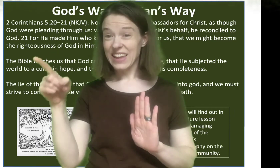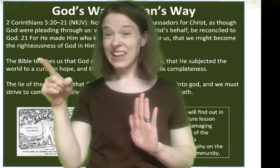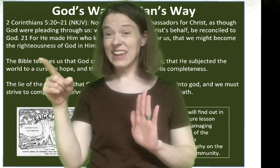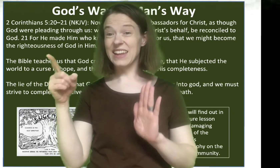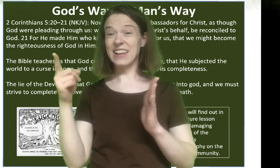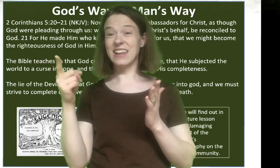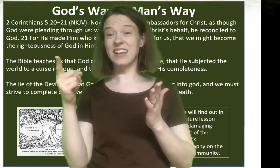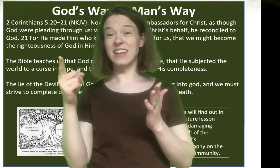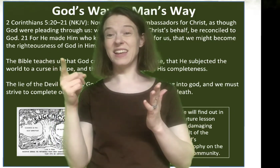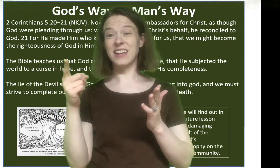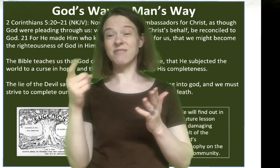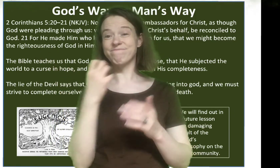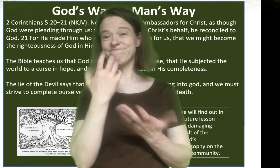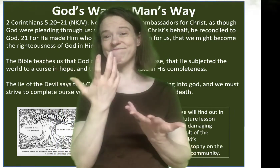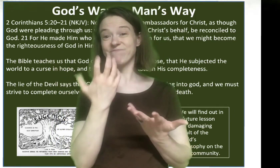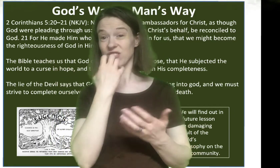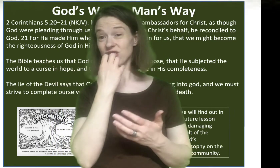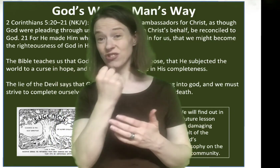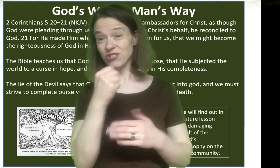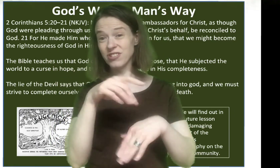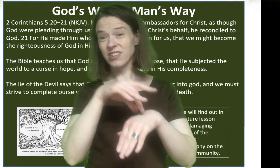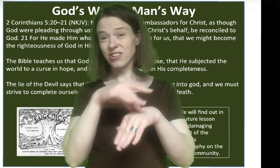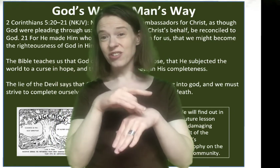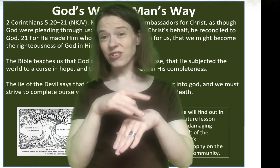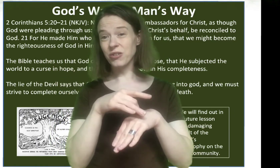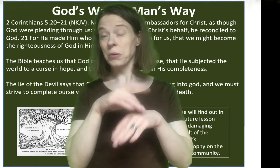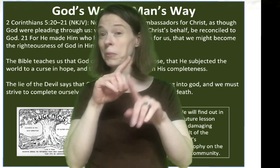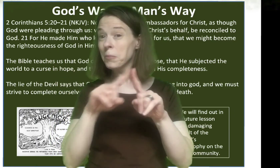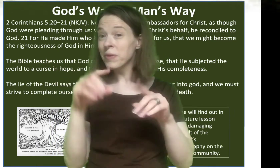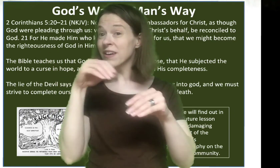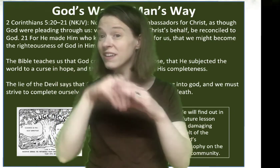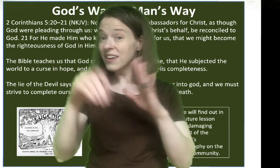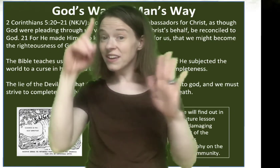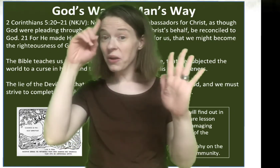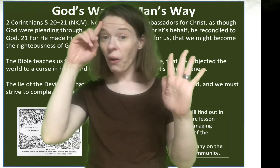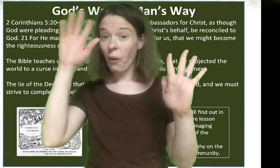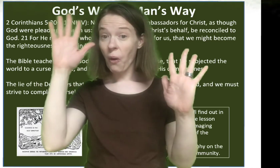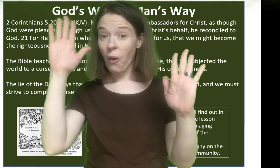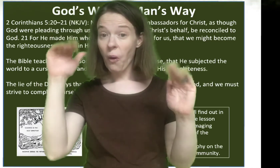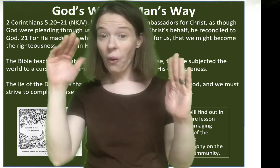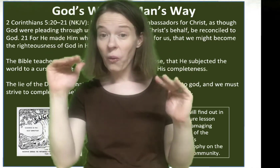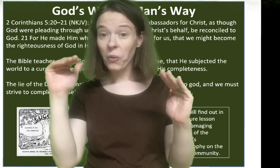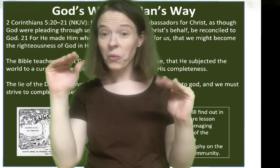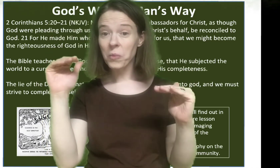he did curse the earth, but in hope.